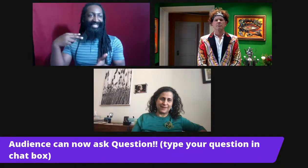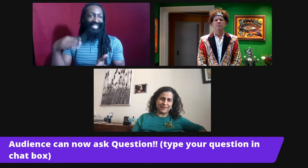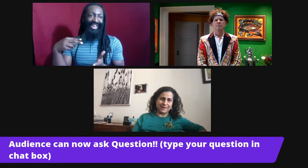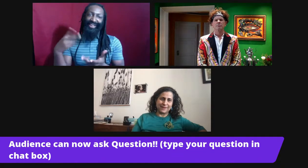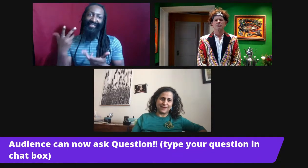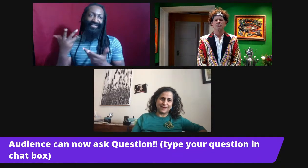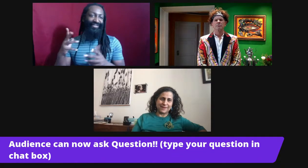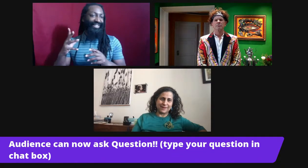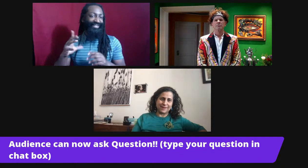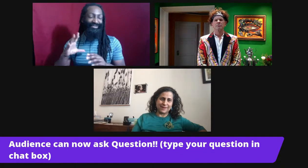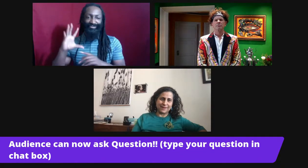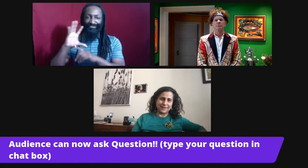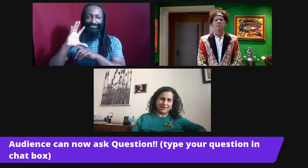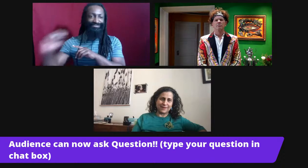dancer.